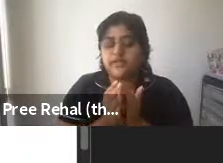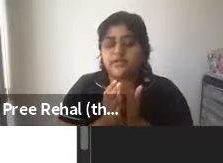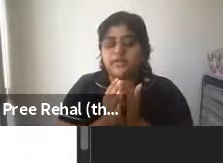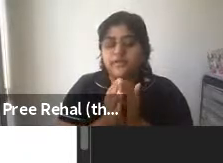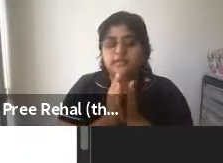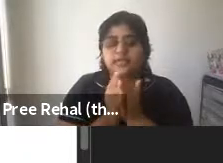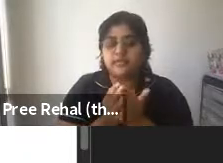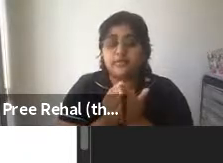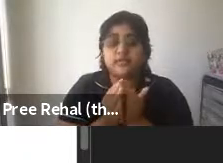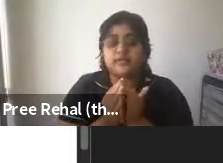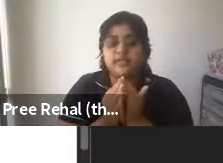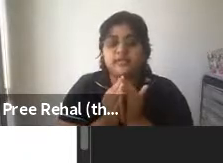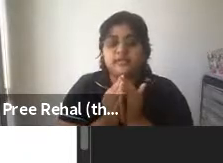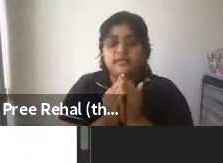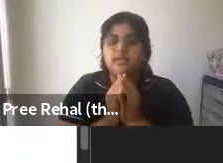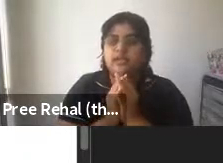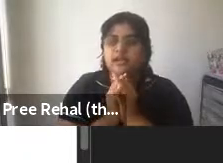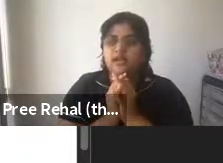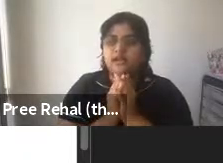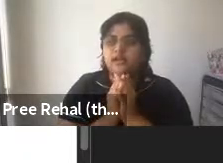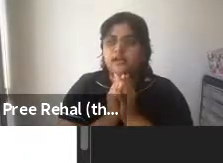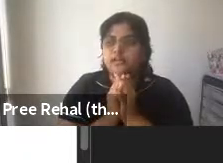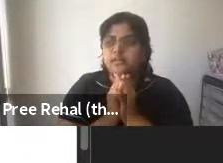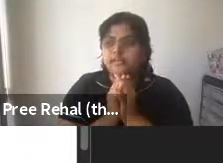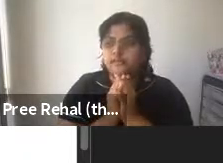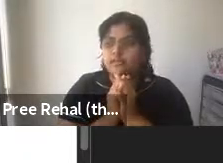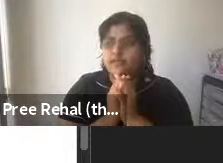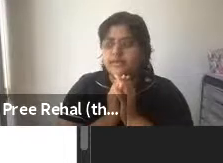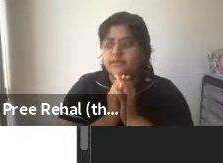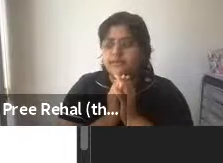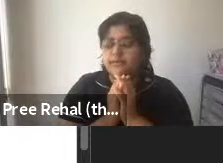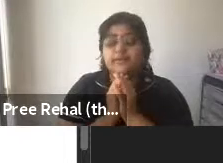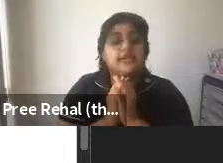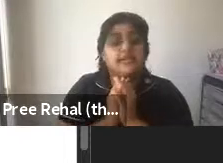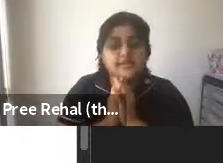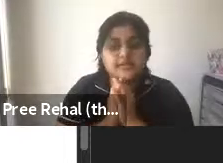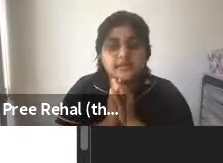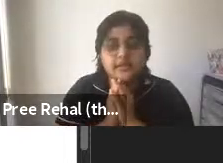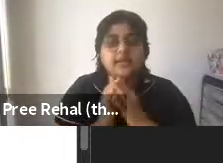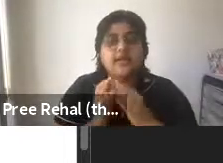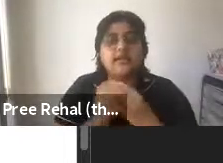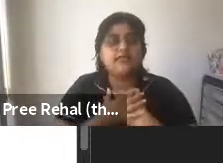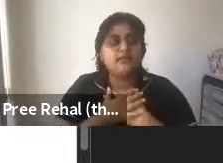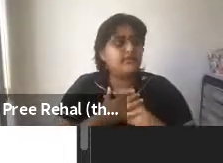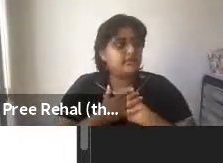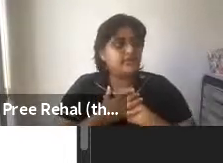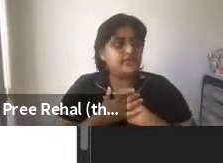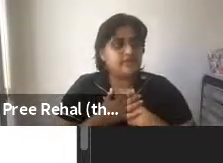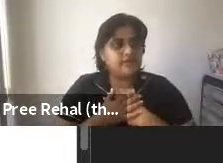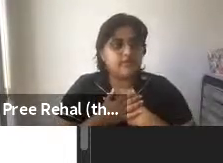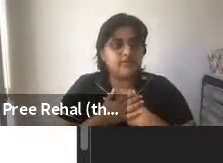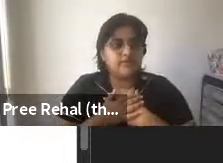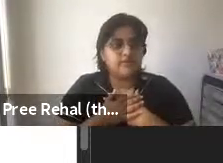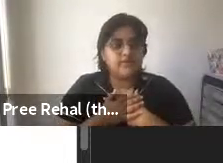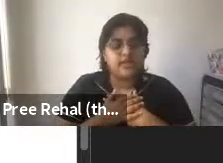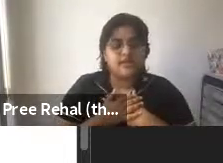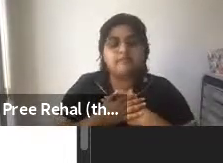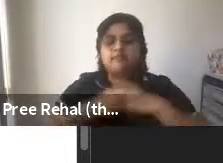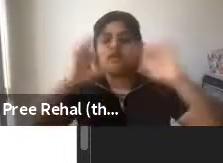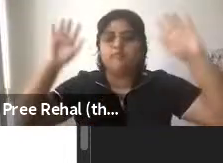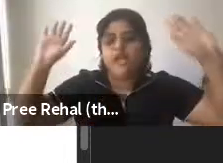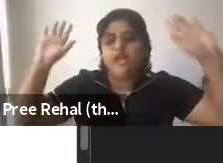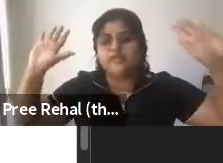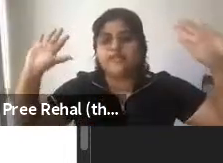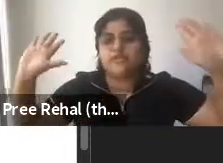applying for that program and meeting the participants in it, I had always been someone that felt very isolated. I never really understood when people were